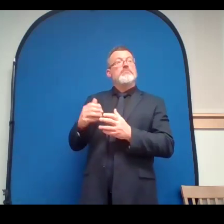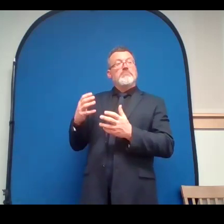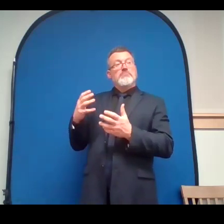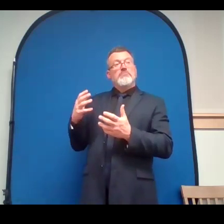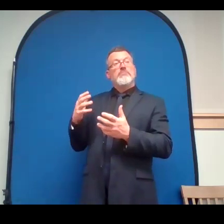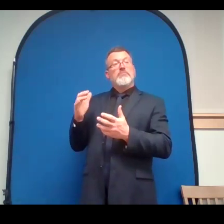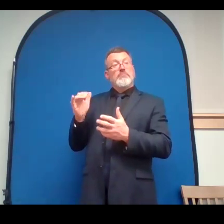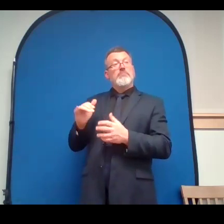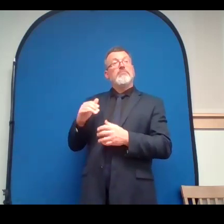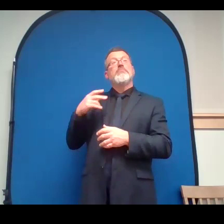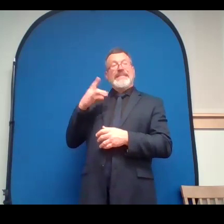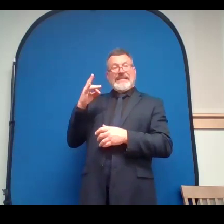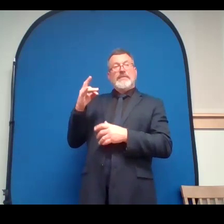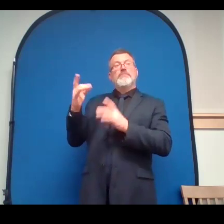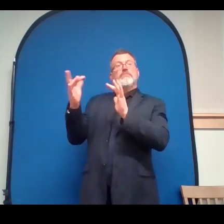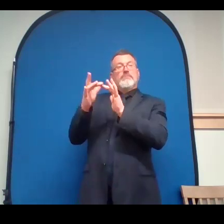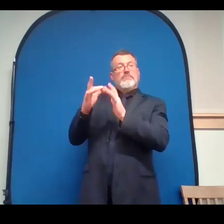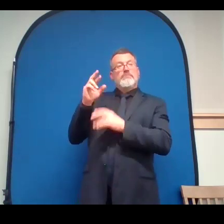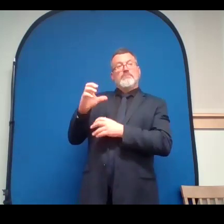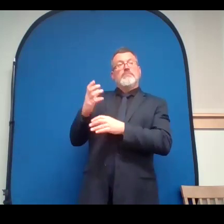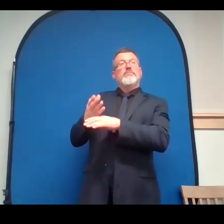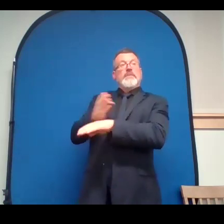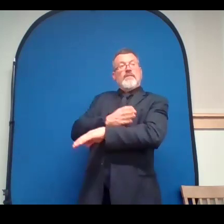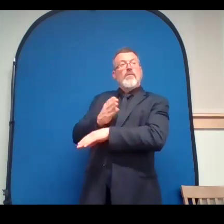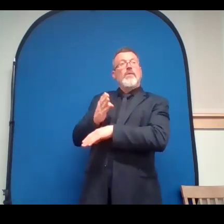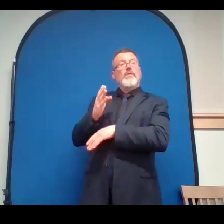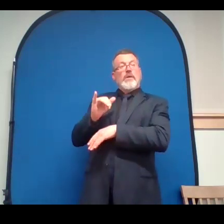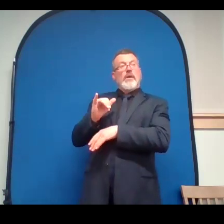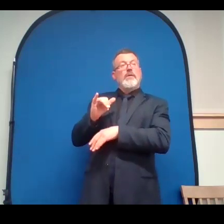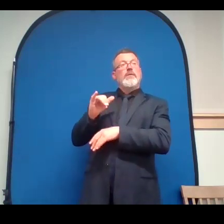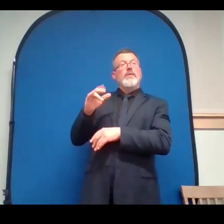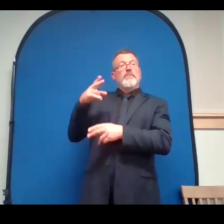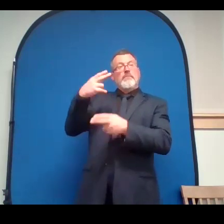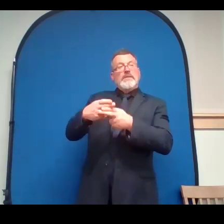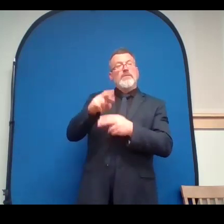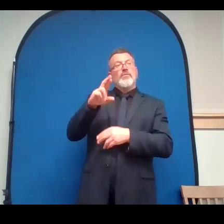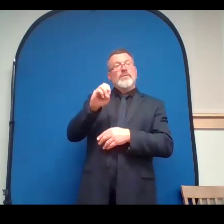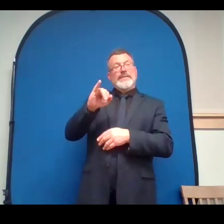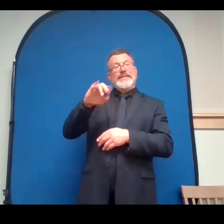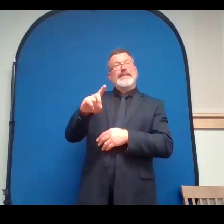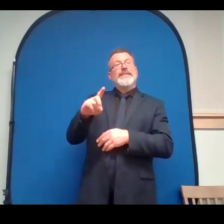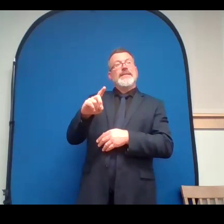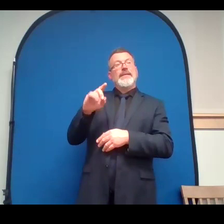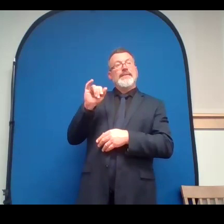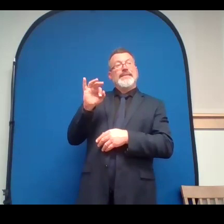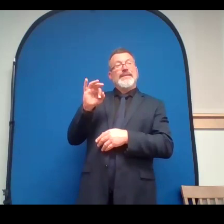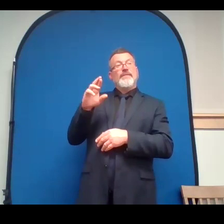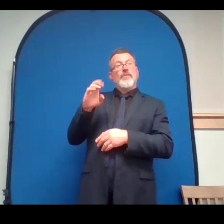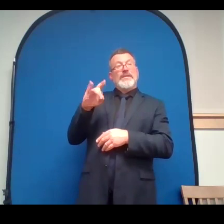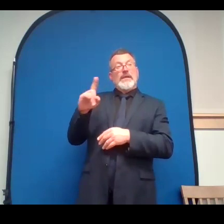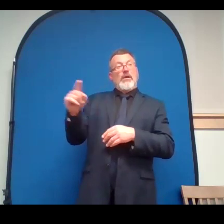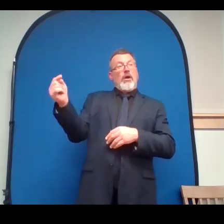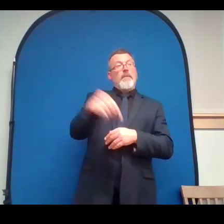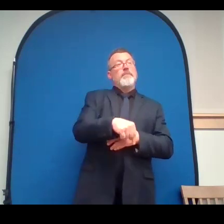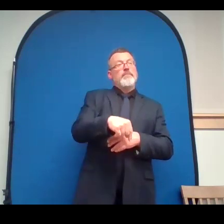get Reed out of the building if he was to show up through a different exit, sir. That was the plan that we had internally, sir.